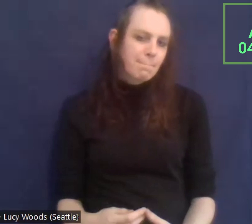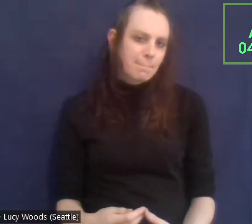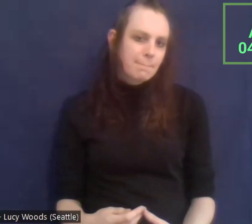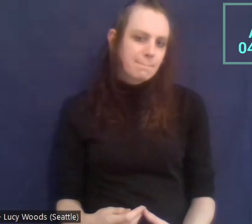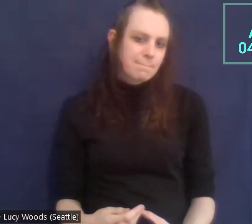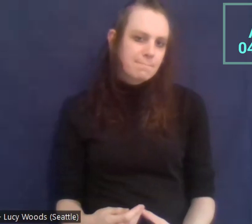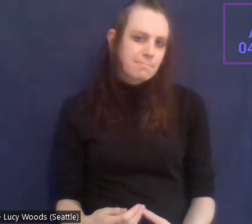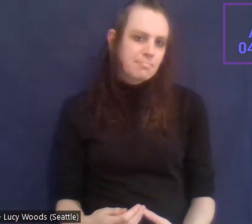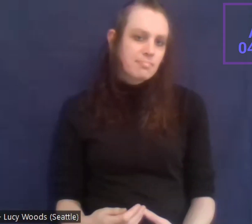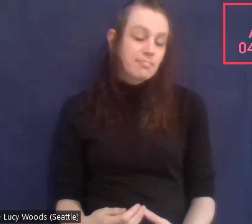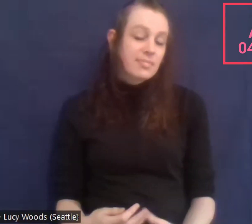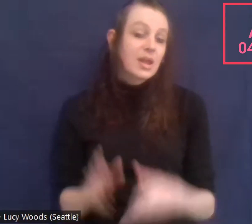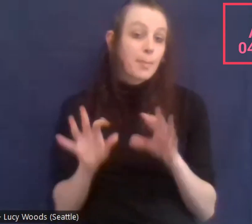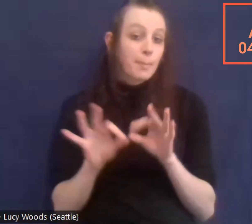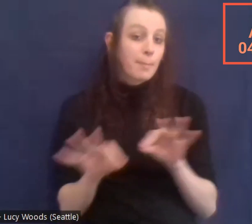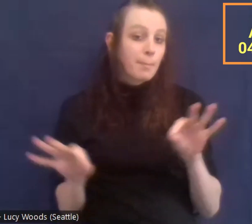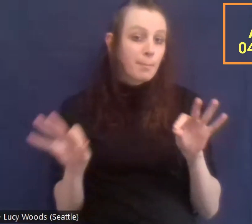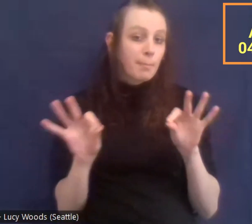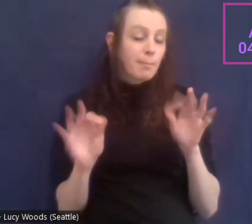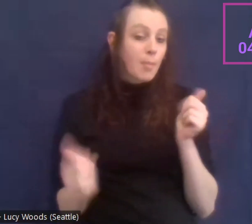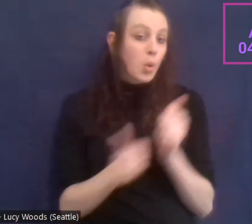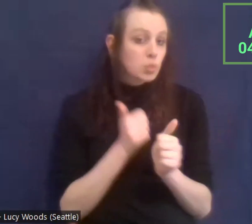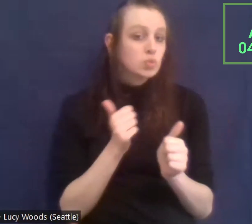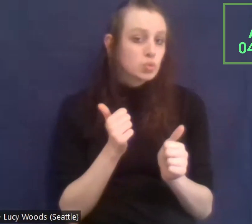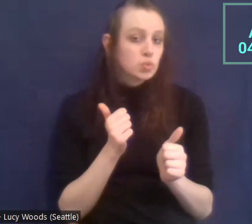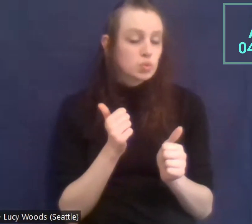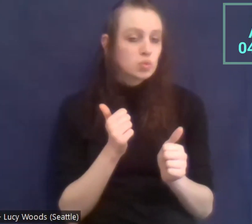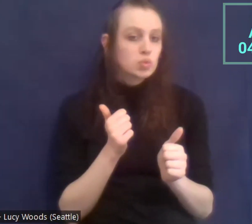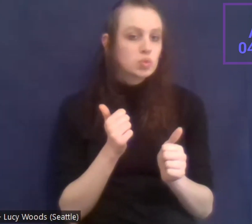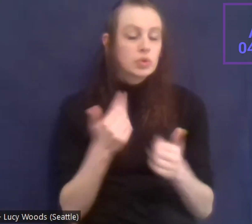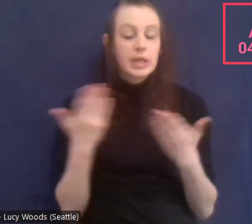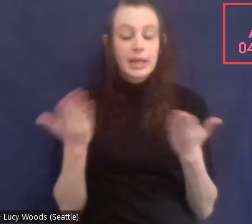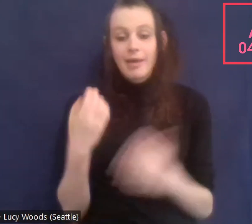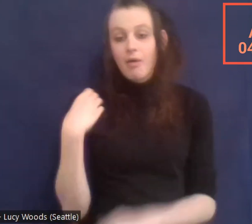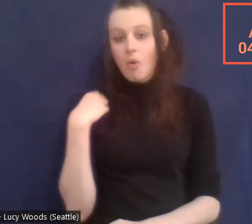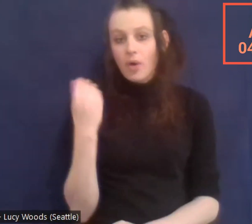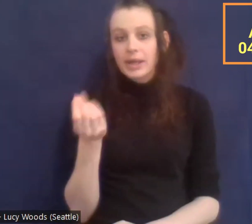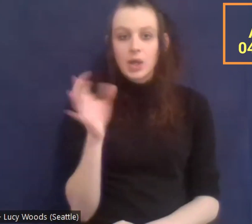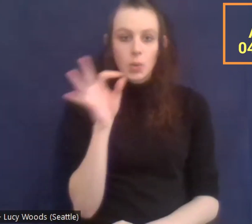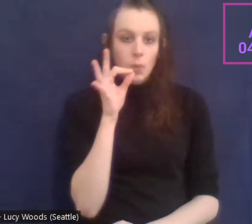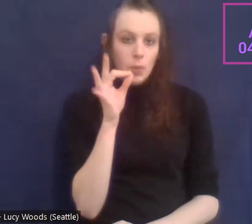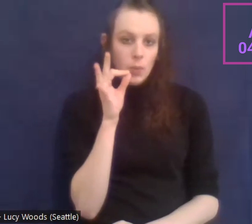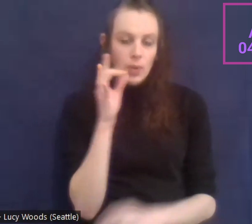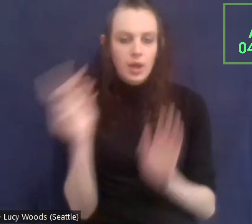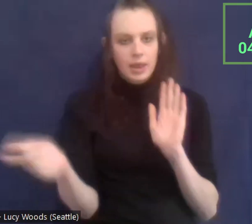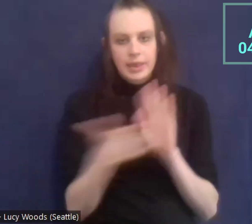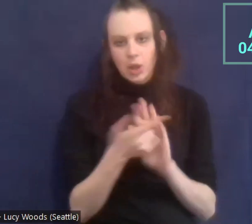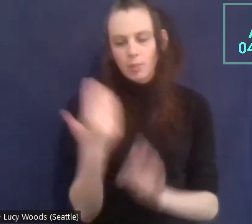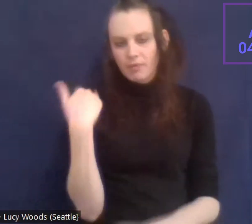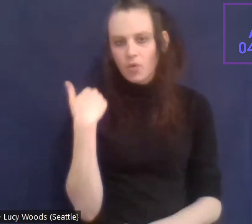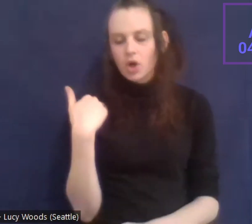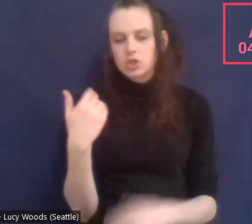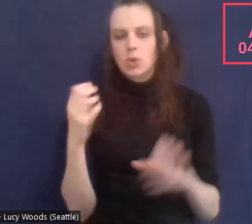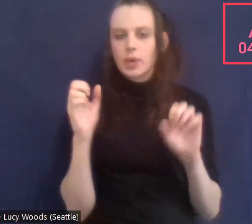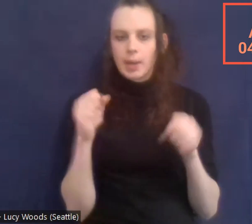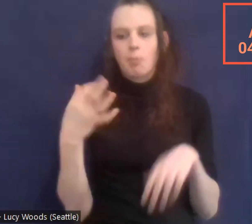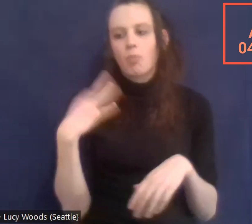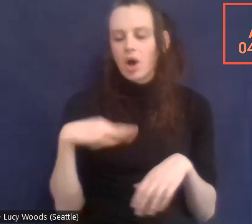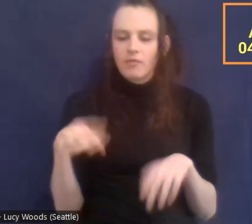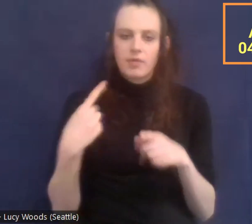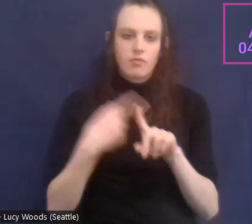was coming up. And like back then, here in Oregon, weed was illegal, so there was profit to be made by selling it.